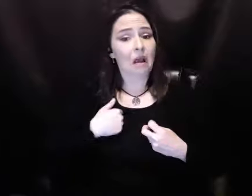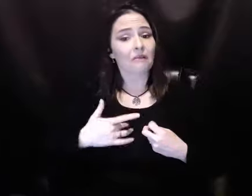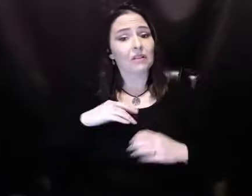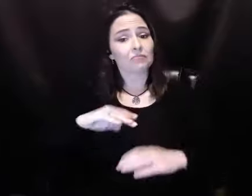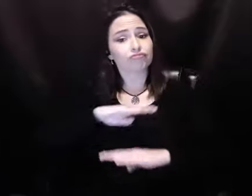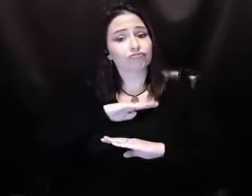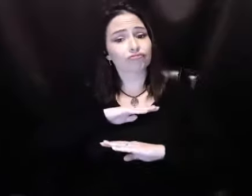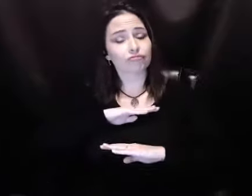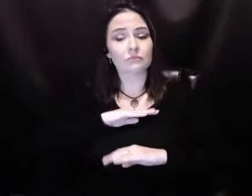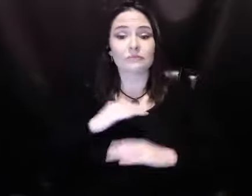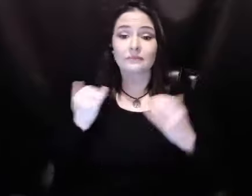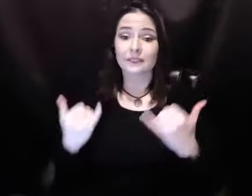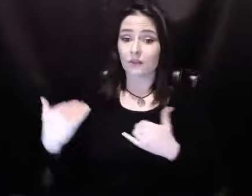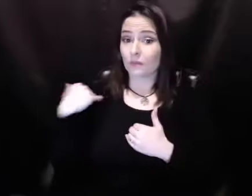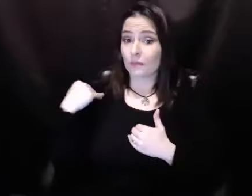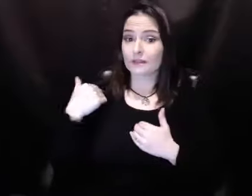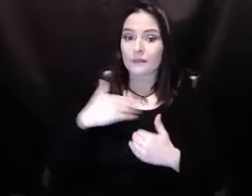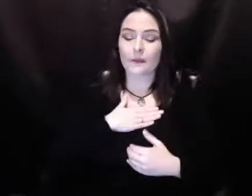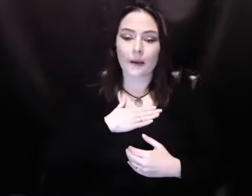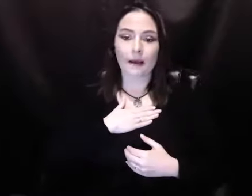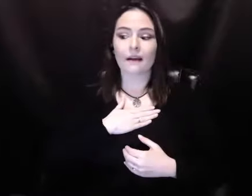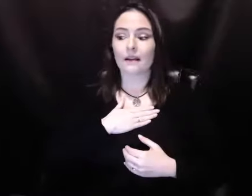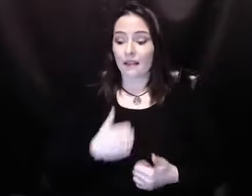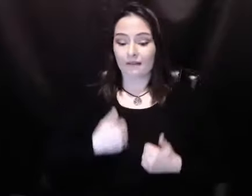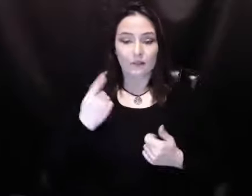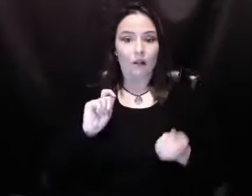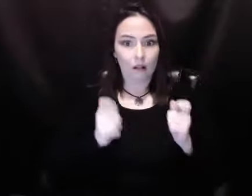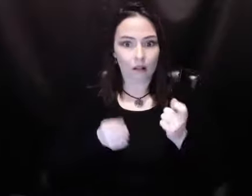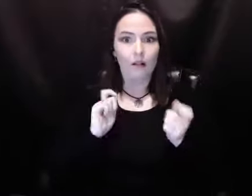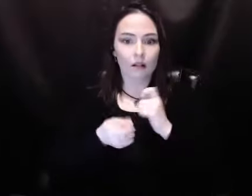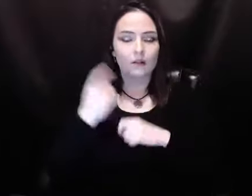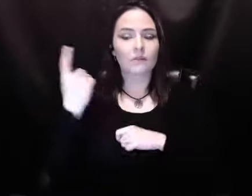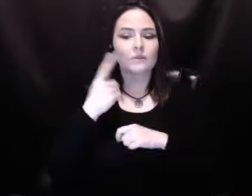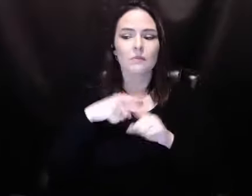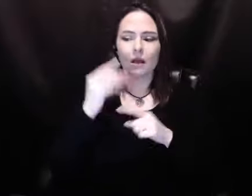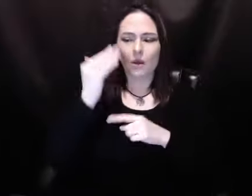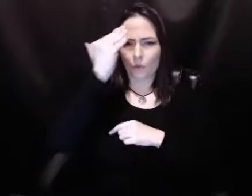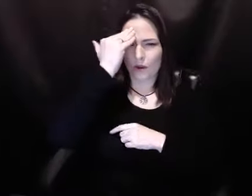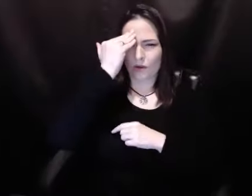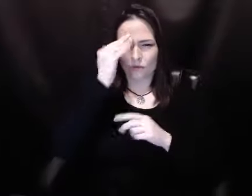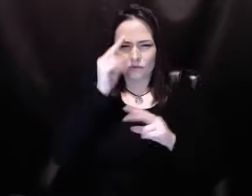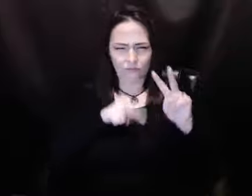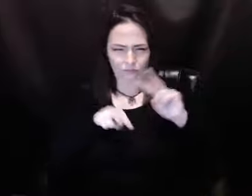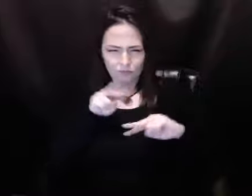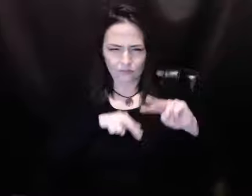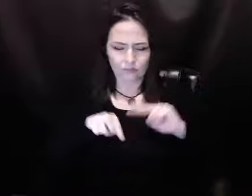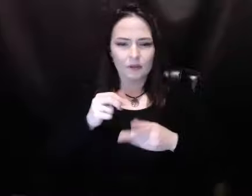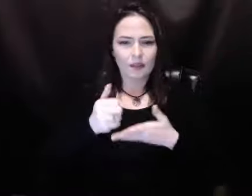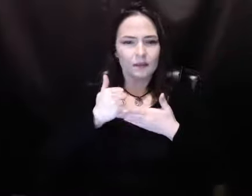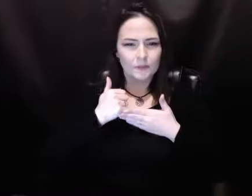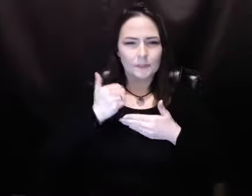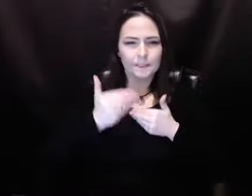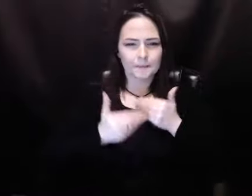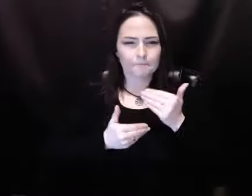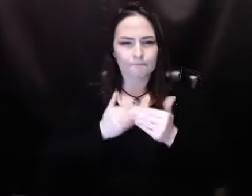up. I still struggle to keep it all from turning over once again. But when I see